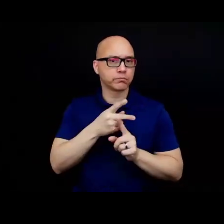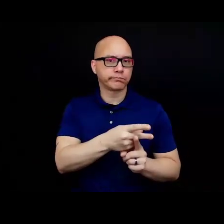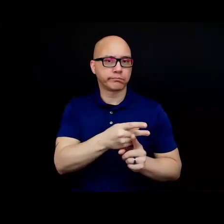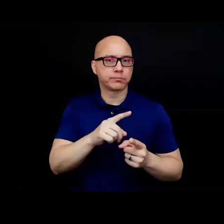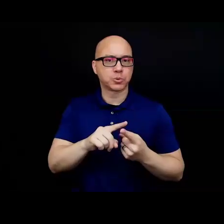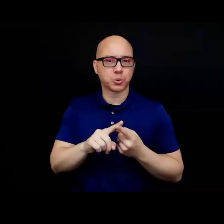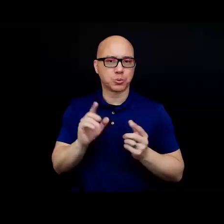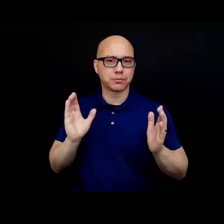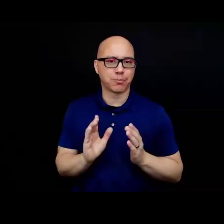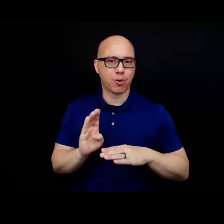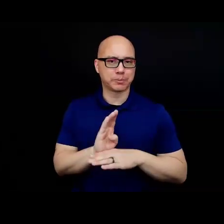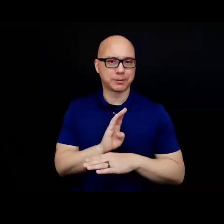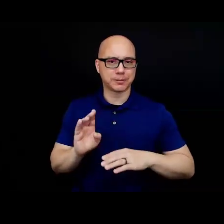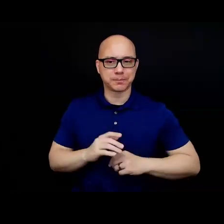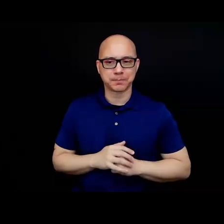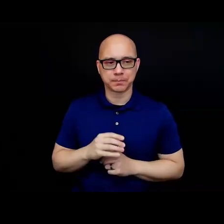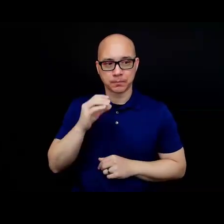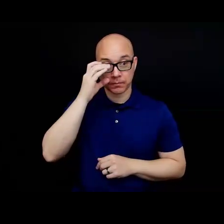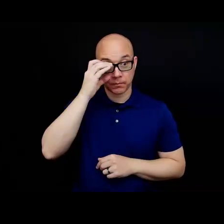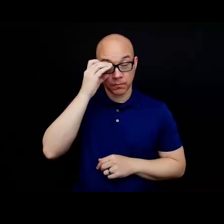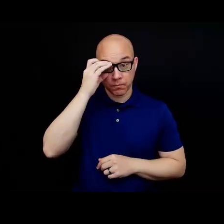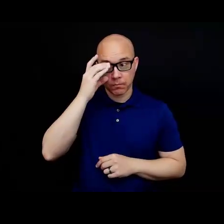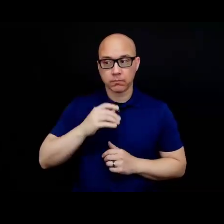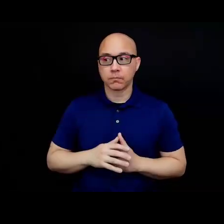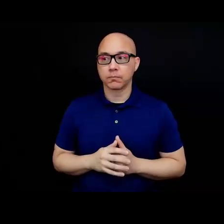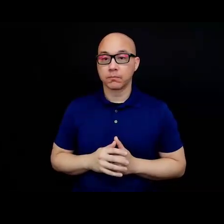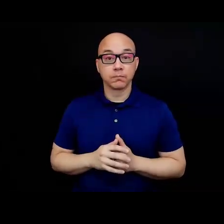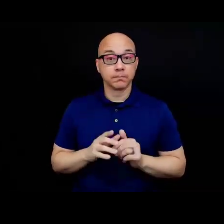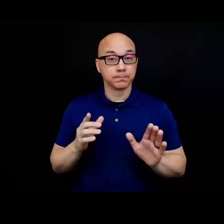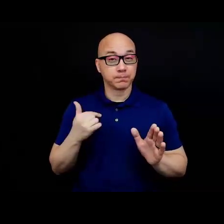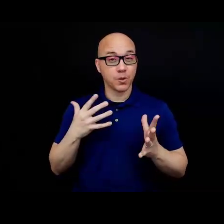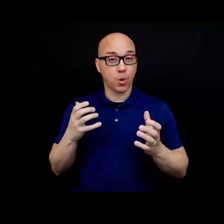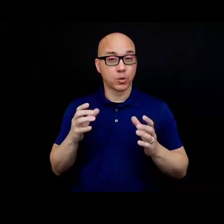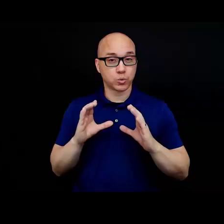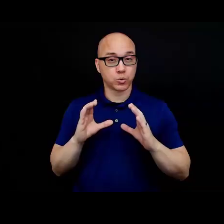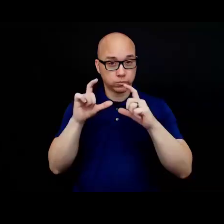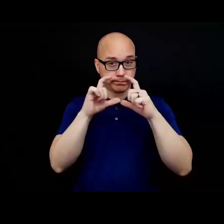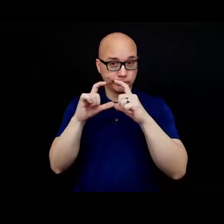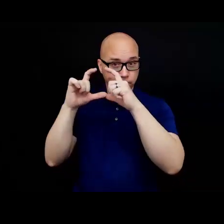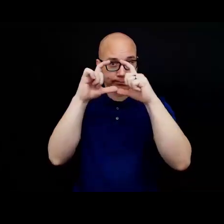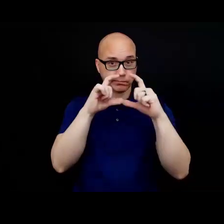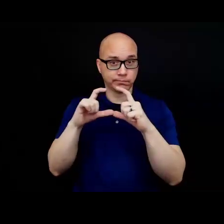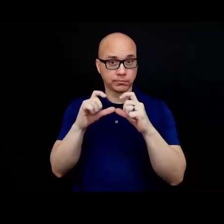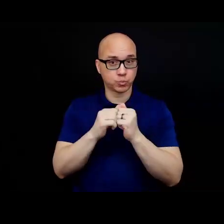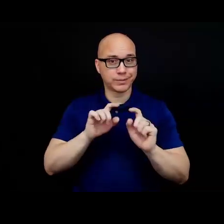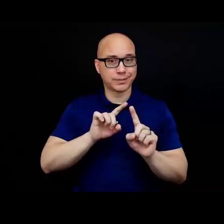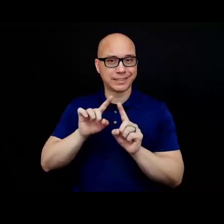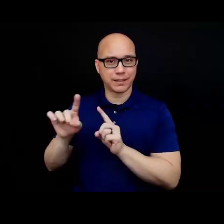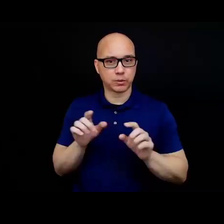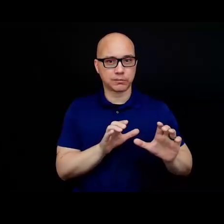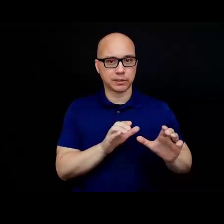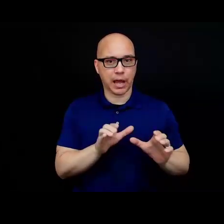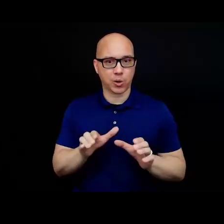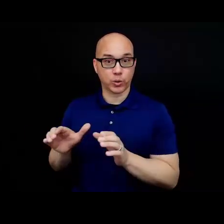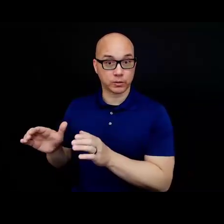And I want to kind of talk in different categories here because, you know, a startup is different